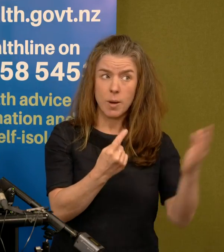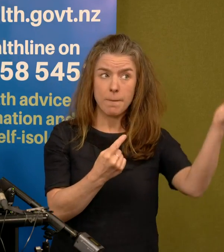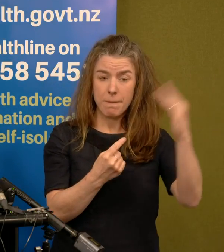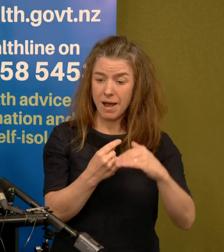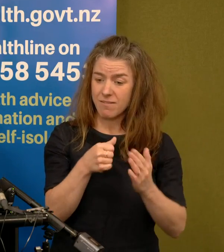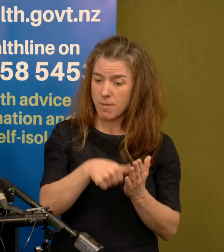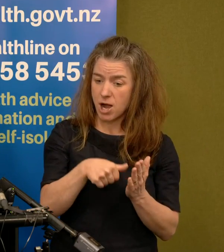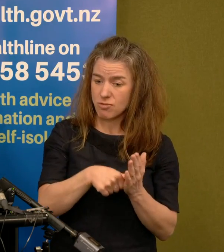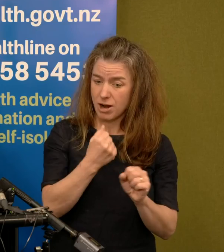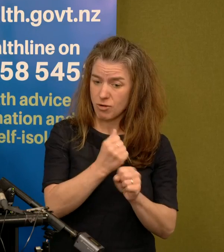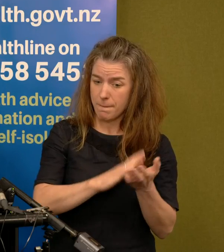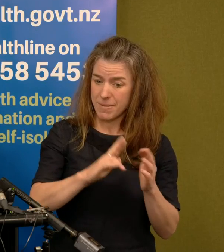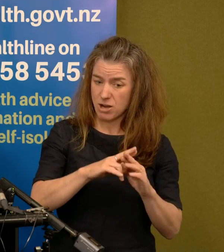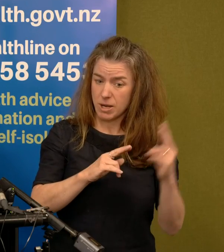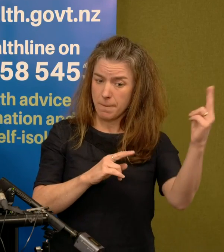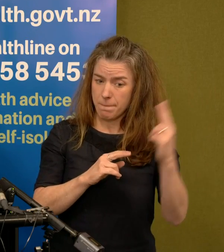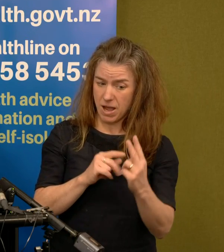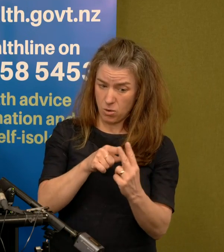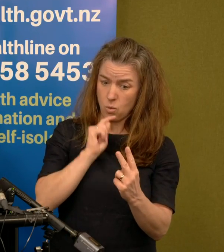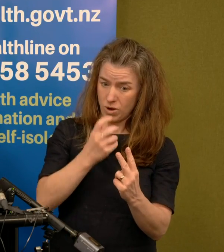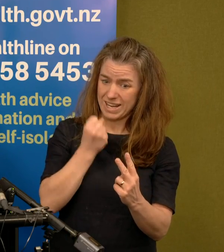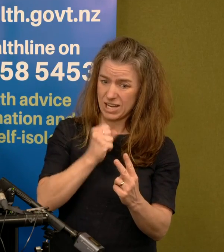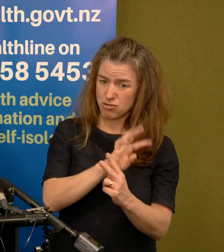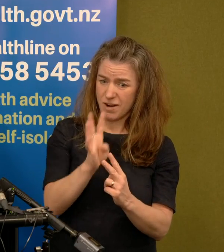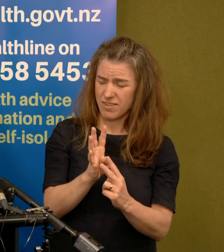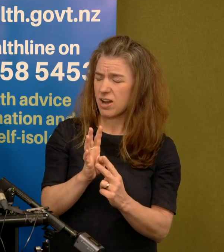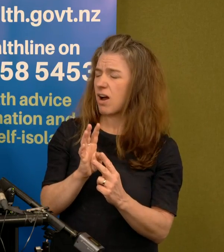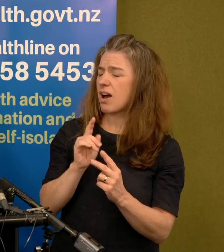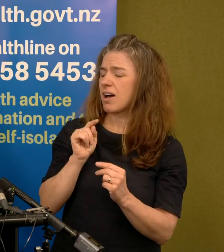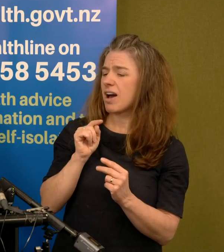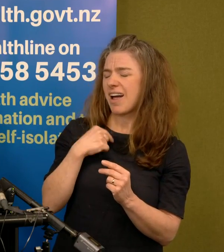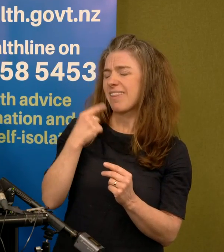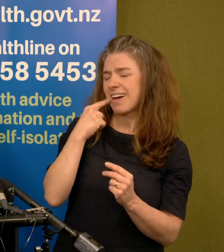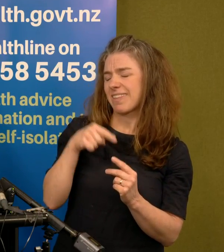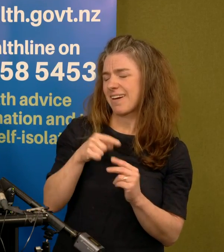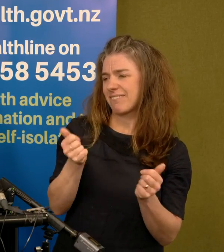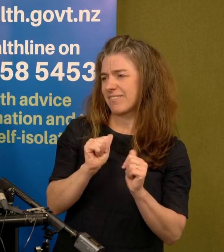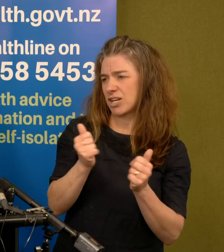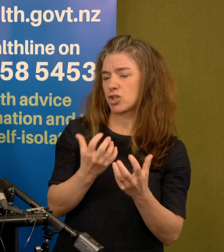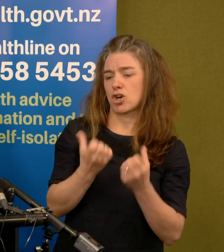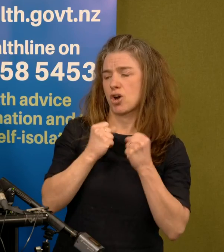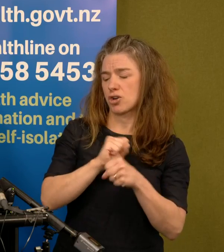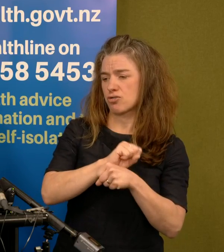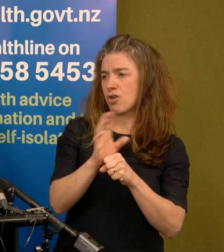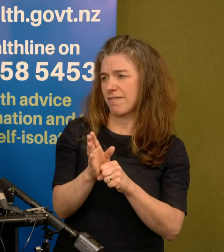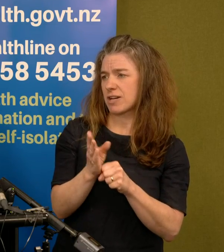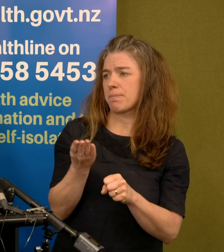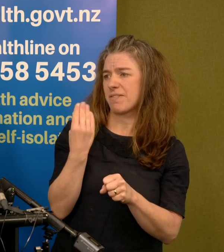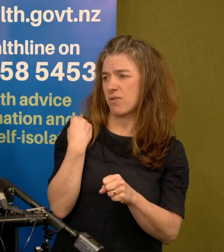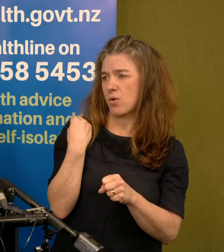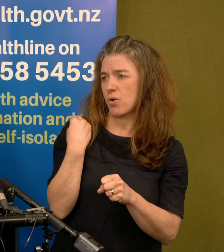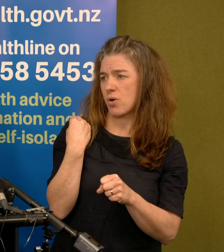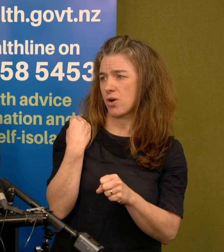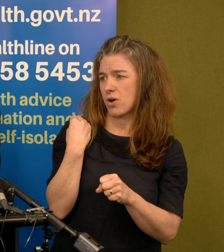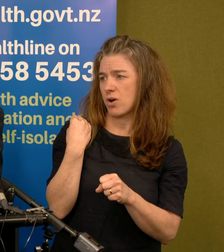Yeah. So how likely is it that they will get coronavirus? Well, the implication is that they had been infected